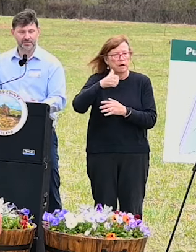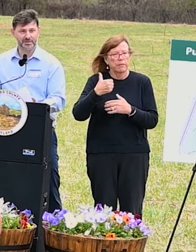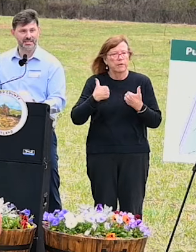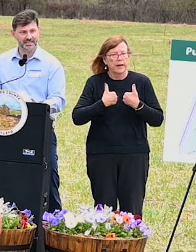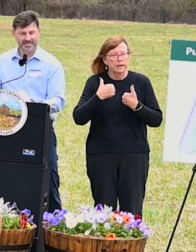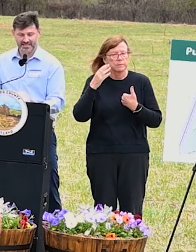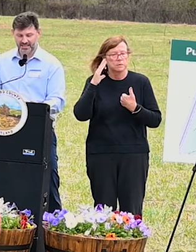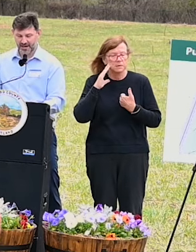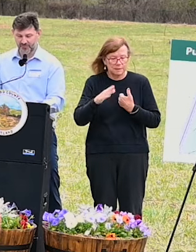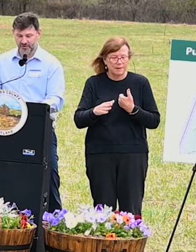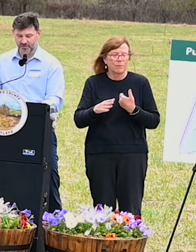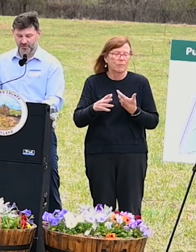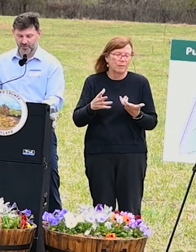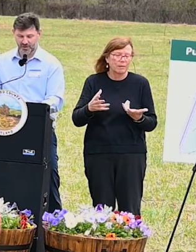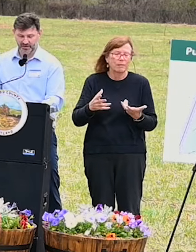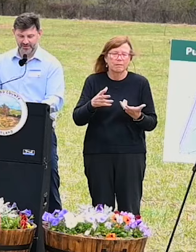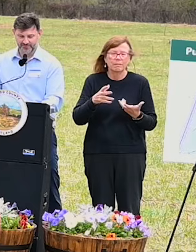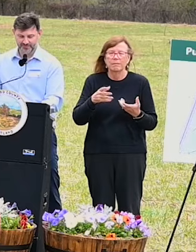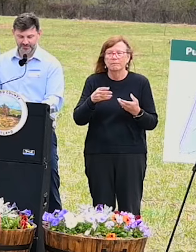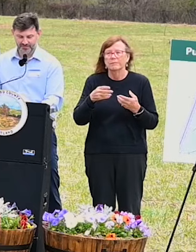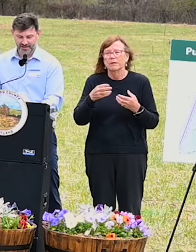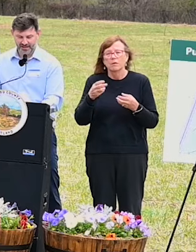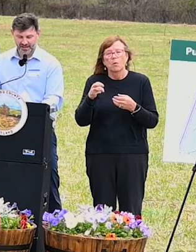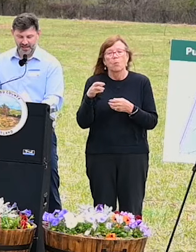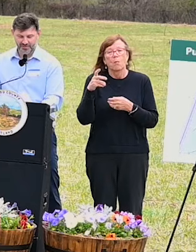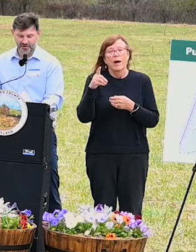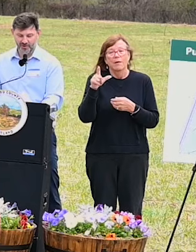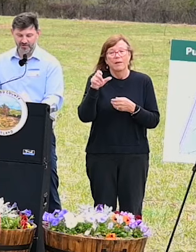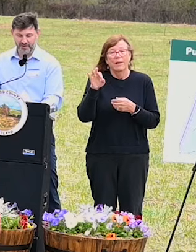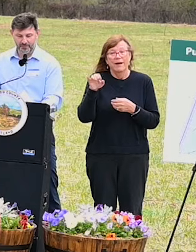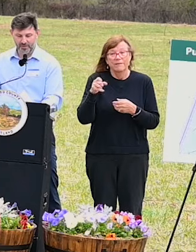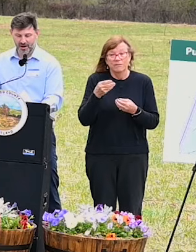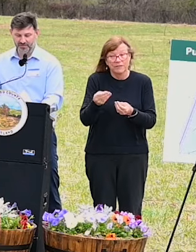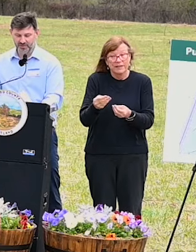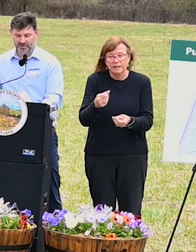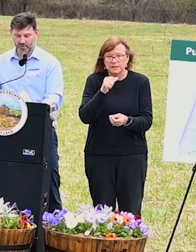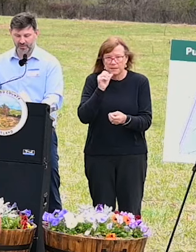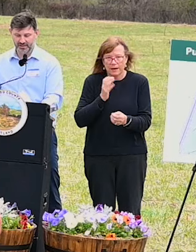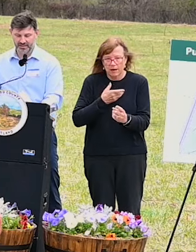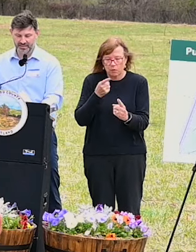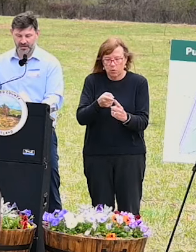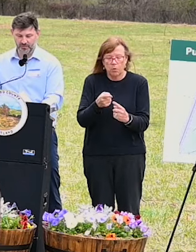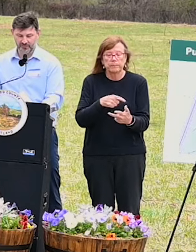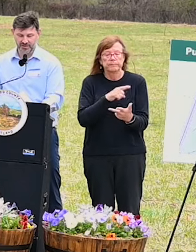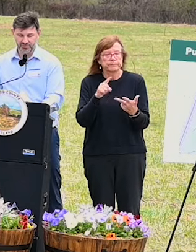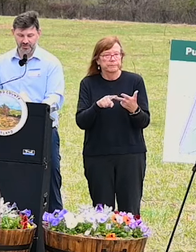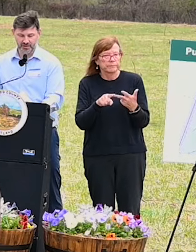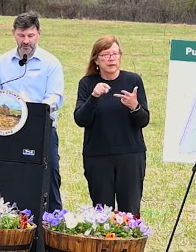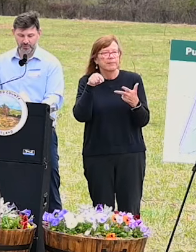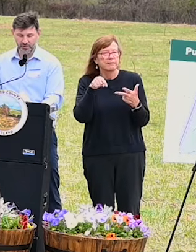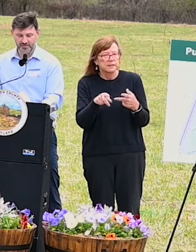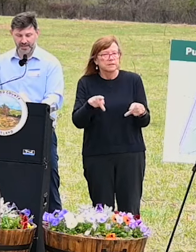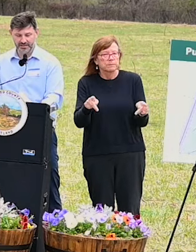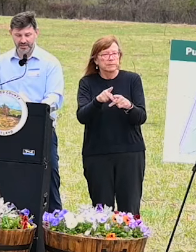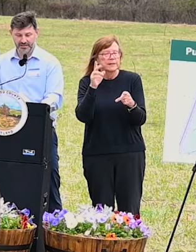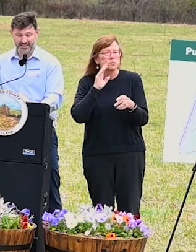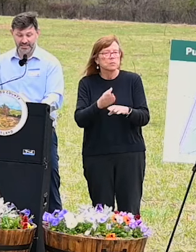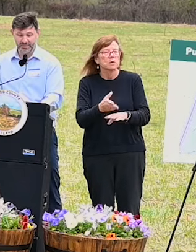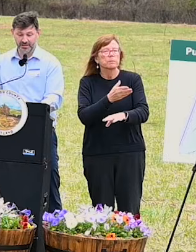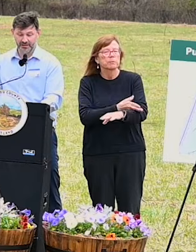not end up as a snack for our local wildlife. And third, perhaps most importantly, this site will feature